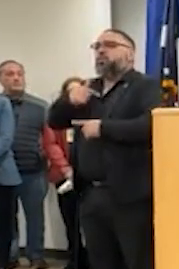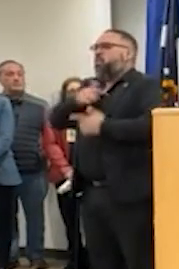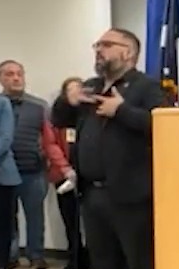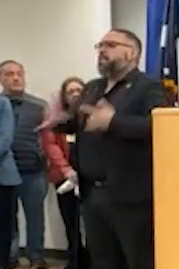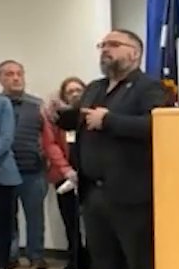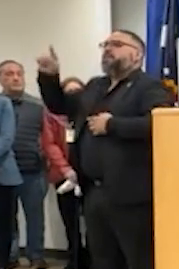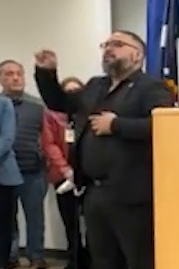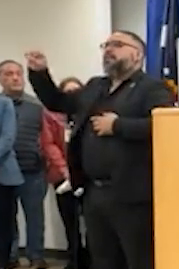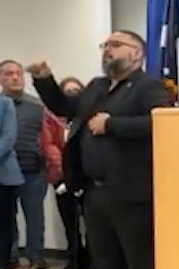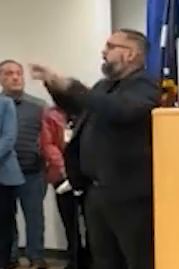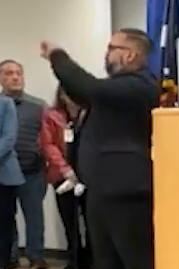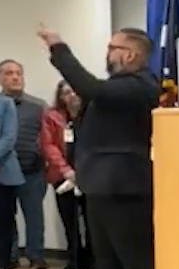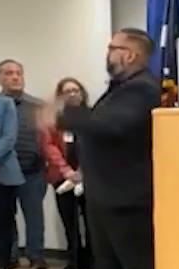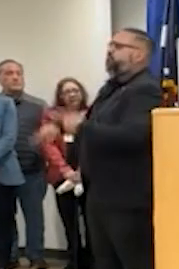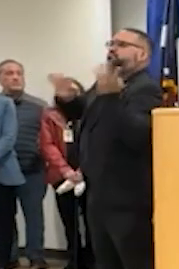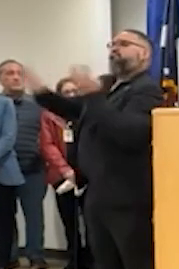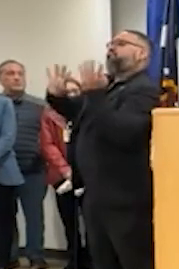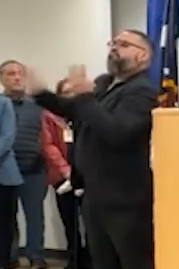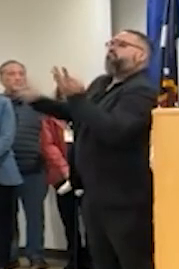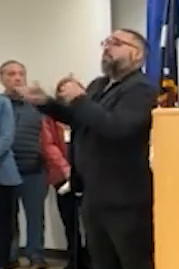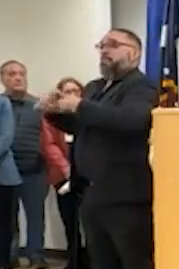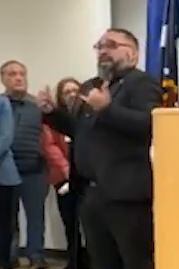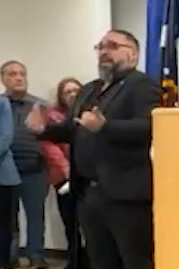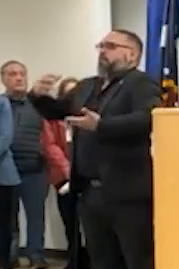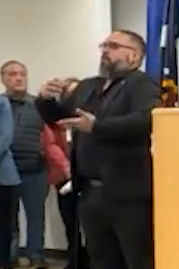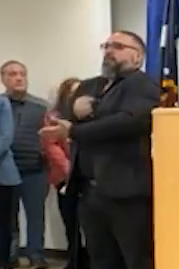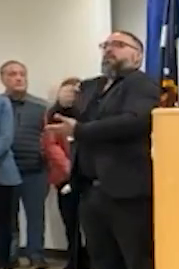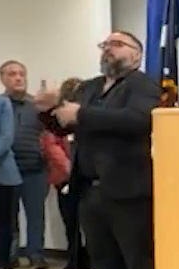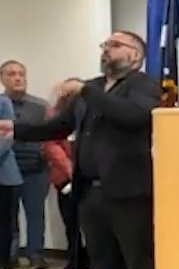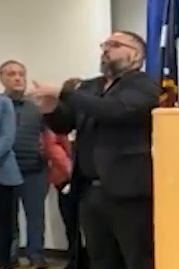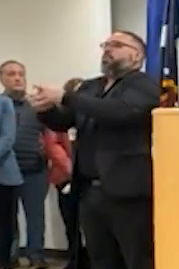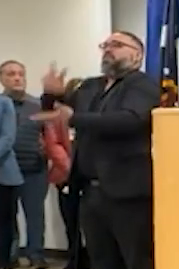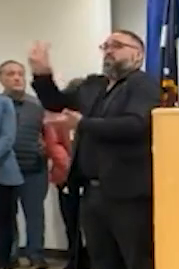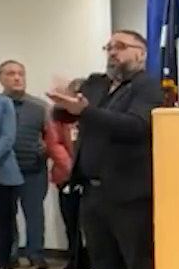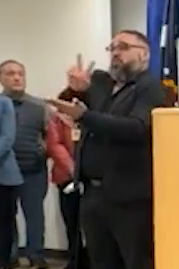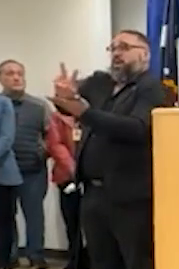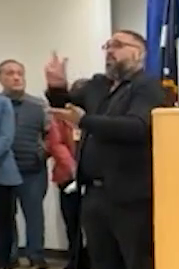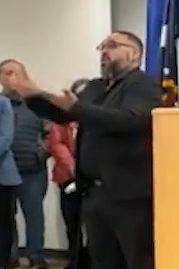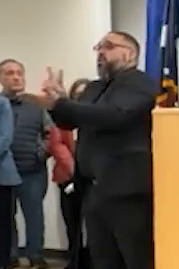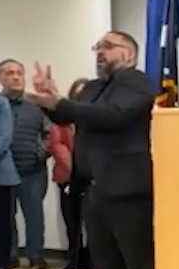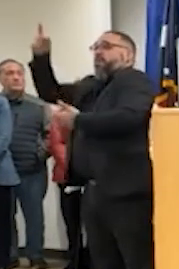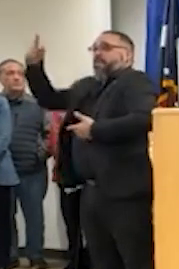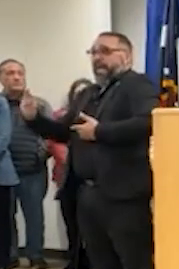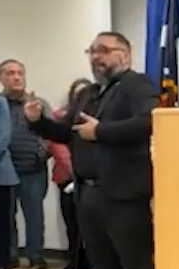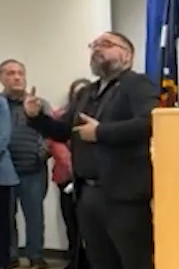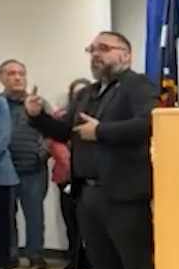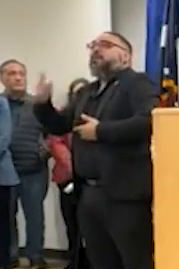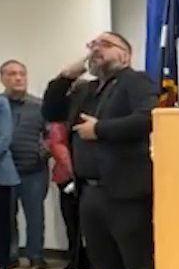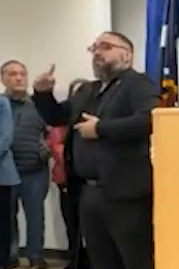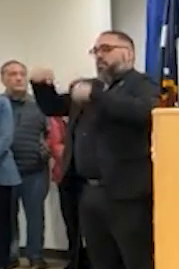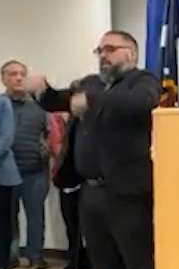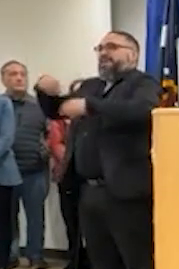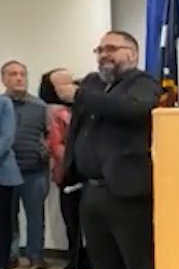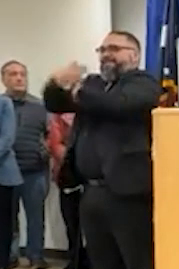through the TSA checkpoints, but this is a good period to arrive 2 to 2.5 hours early for domestic flights to ensure you have